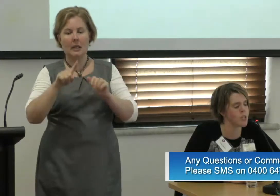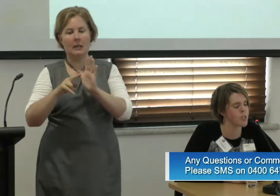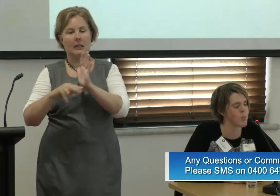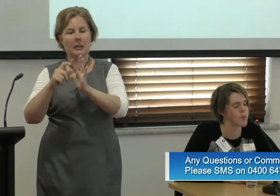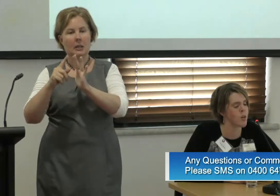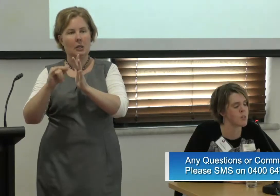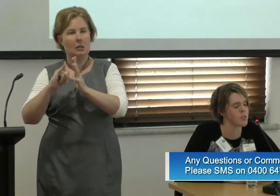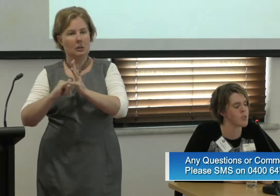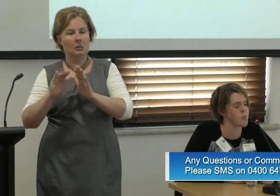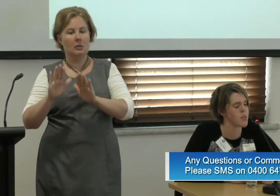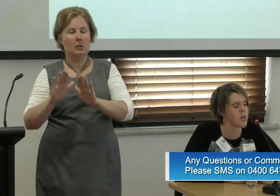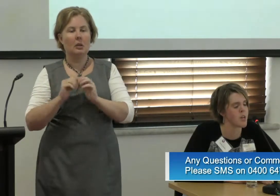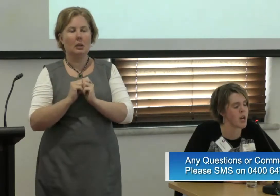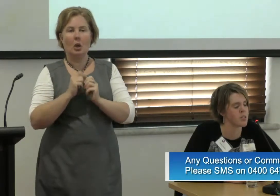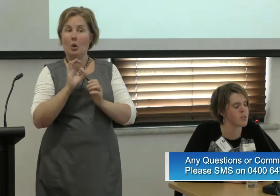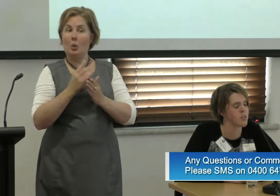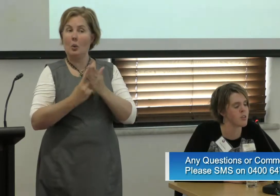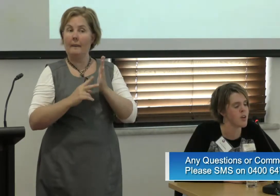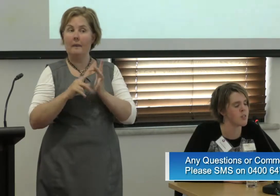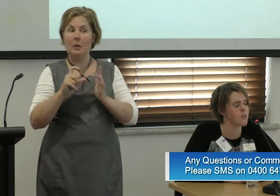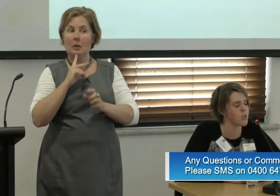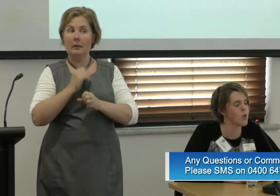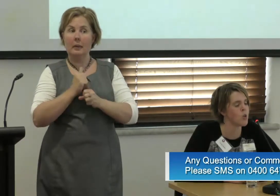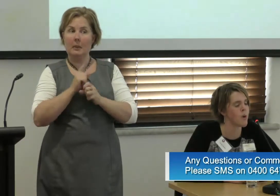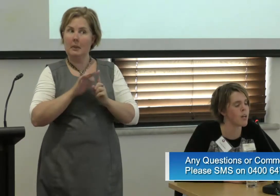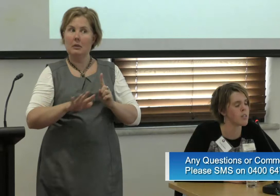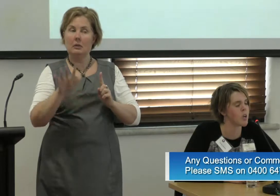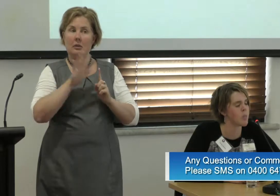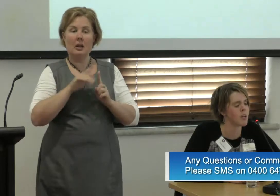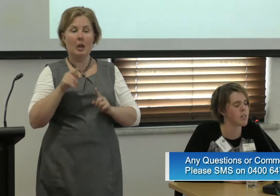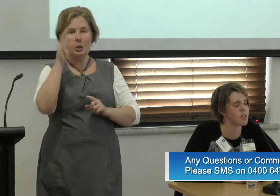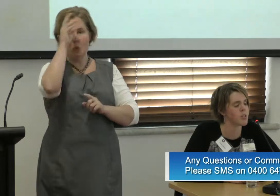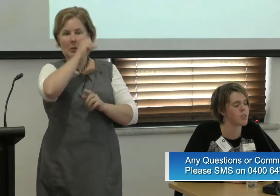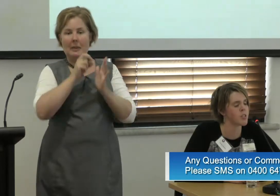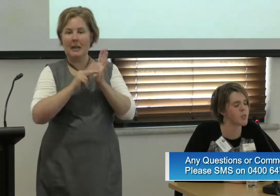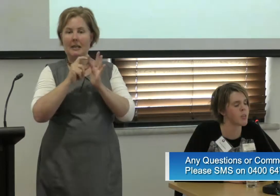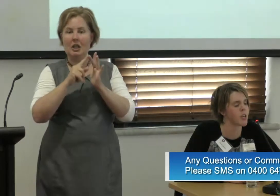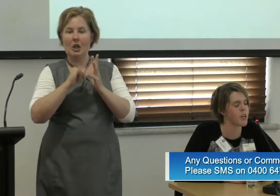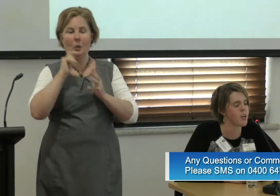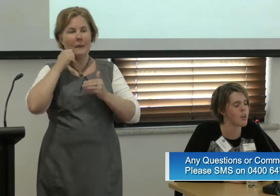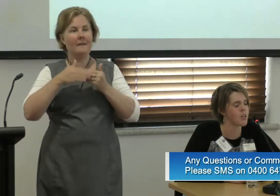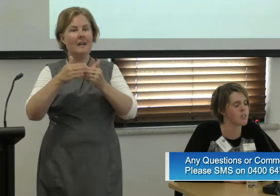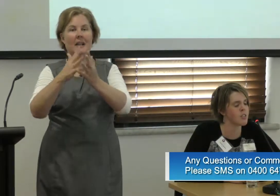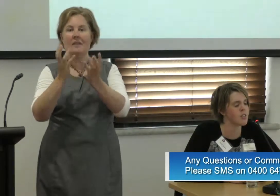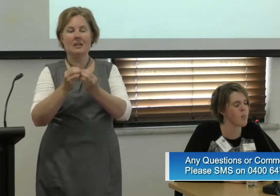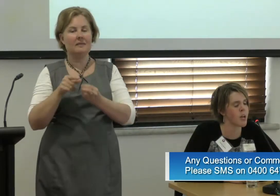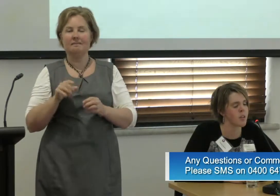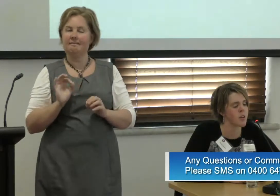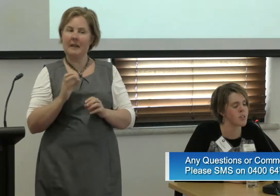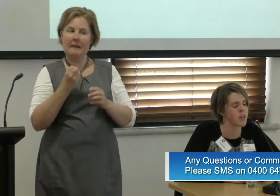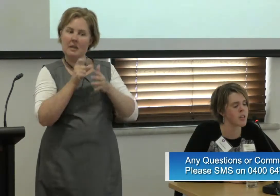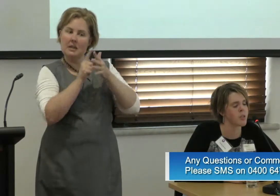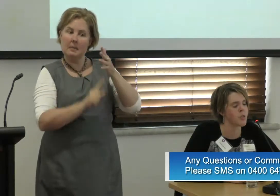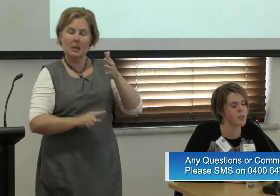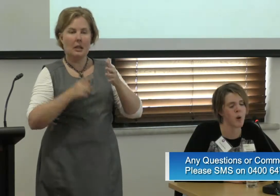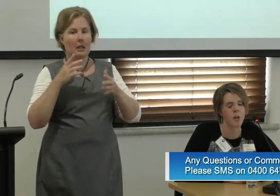of it. They're just stopping services, assuming the NDIS is the fix-all, but it's not a band-aid solution to disability. There's so many other things